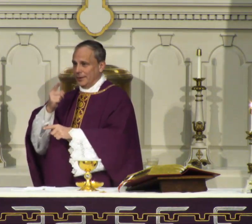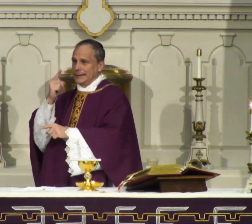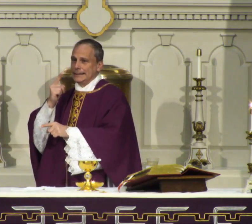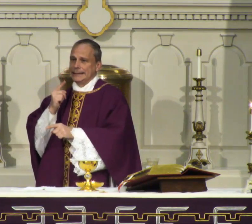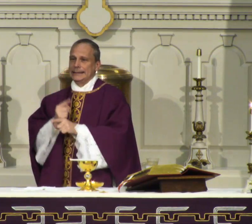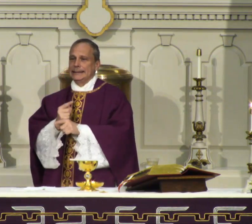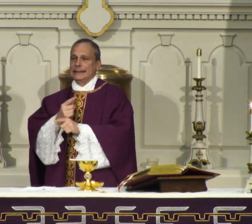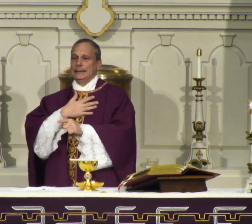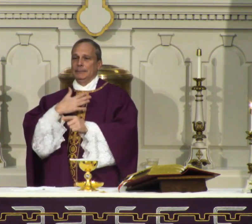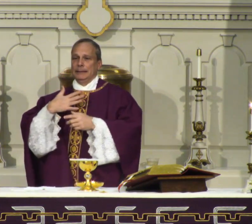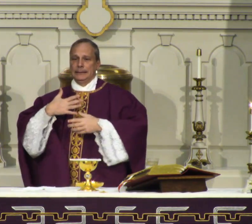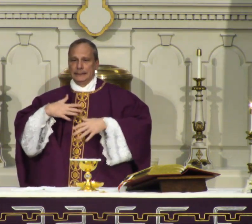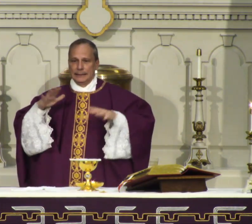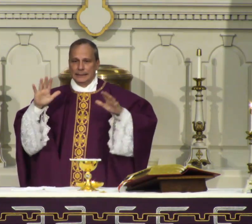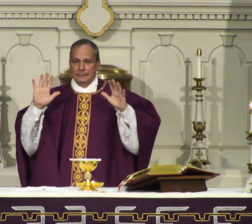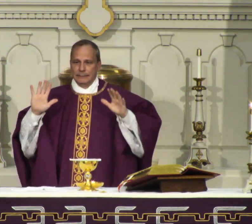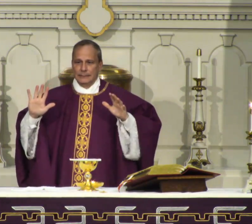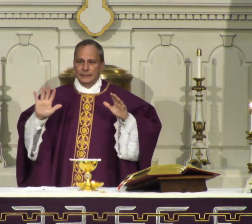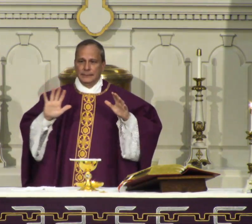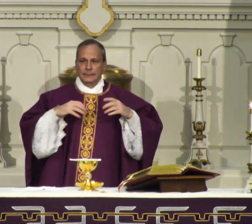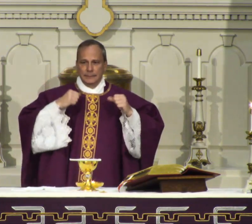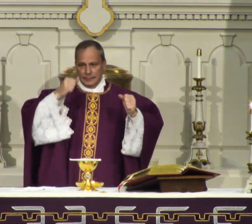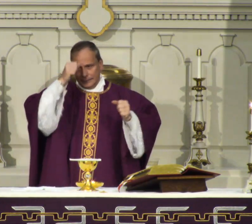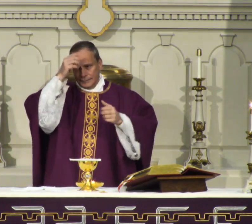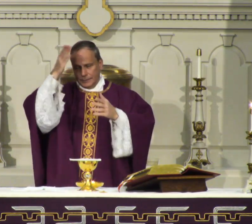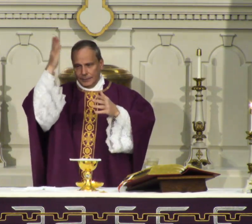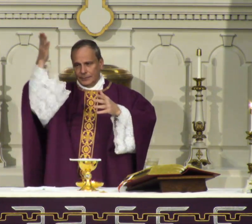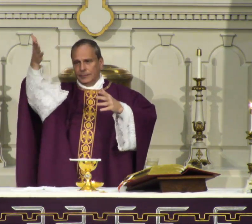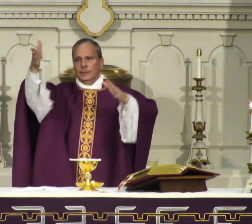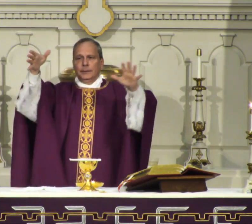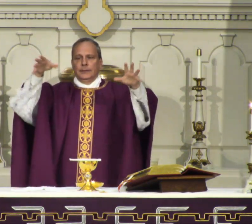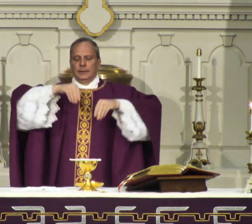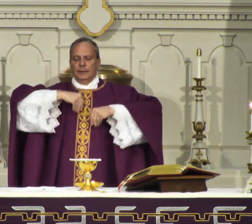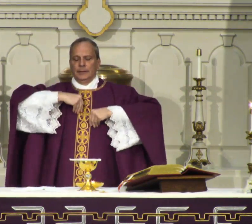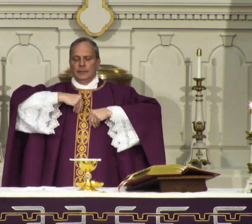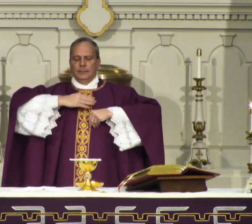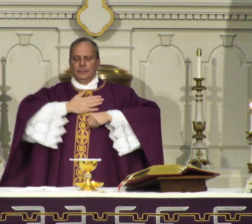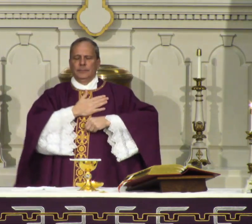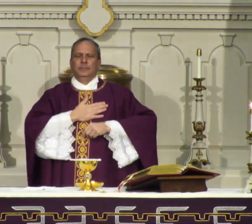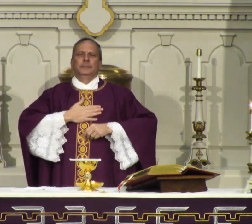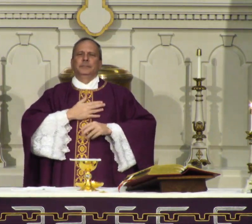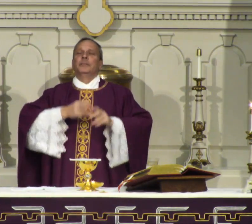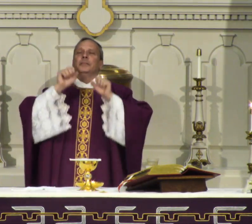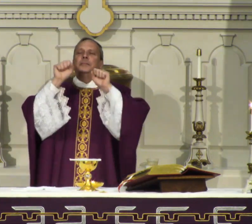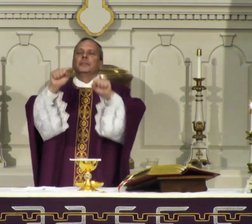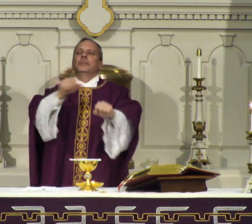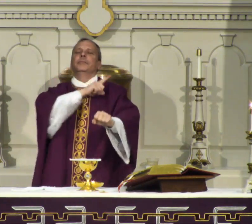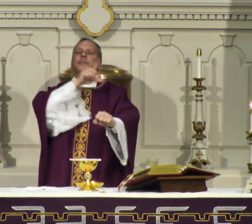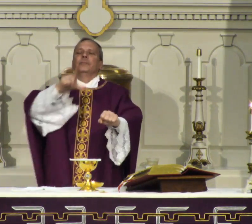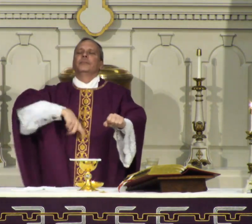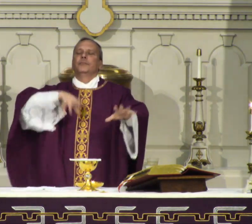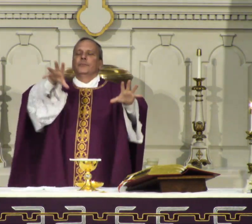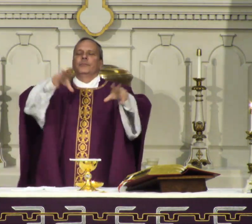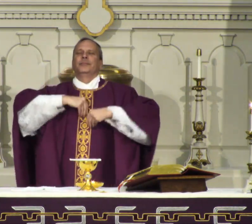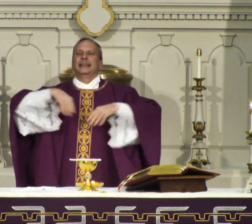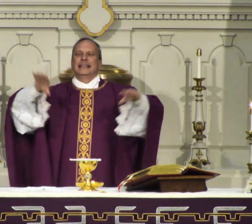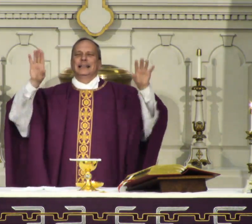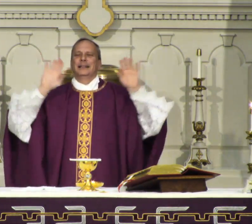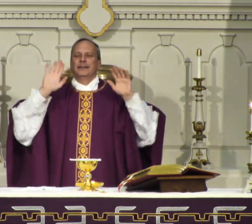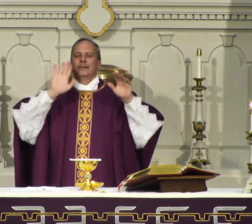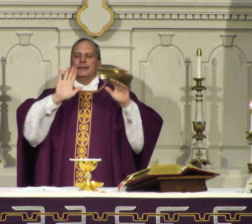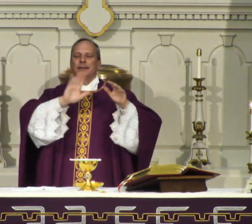Pray, brothers and sisters, that my sacrifice and yours may be acceptable to God, the Almighty Father. The Lord accept